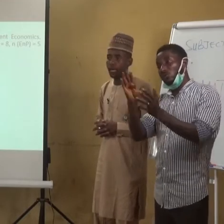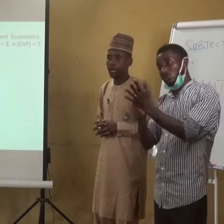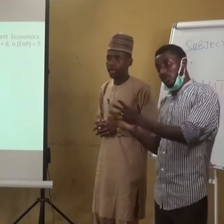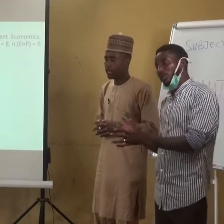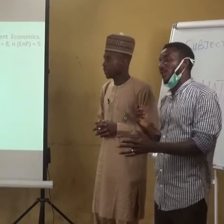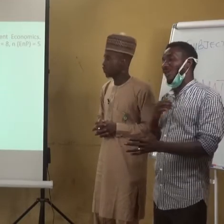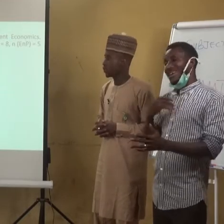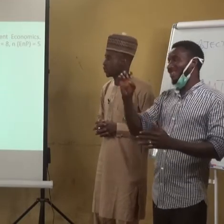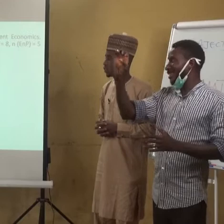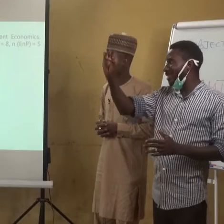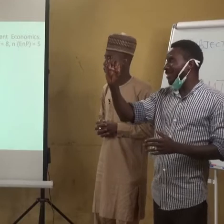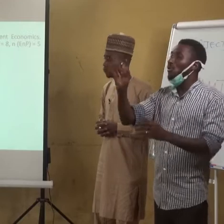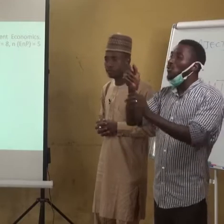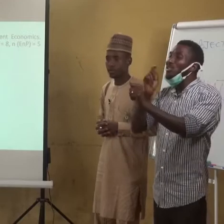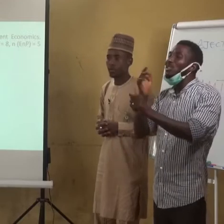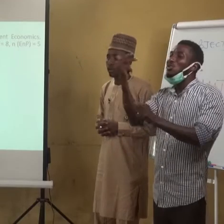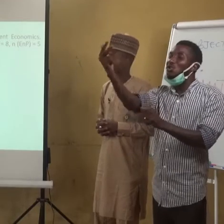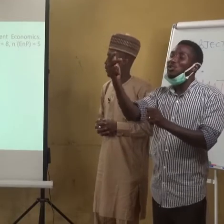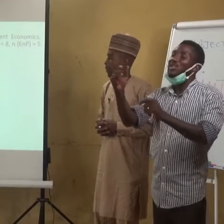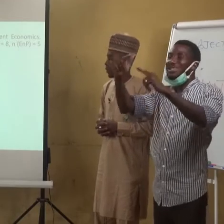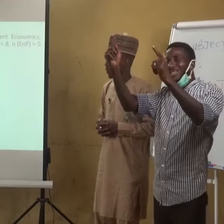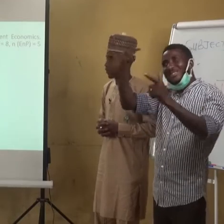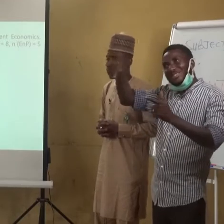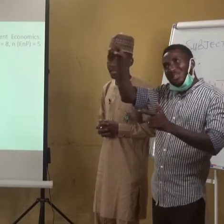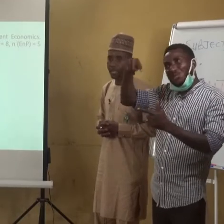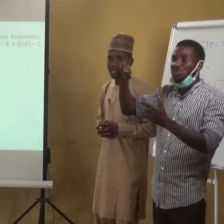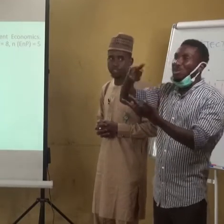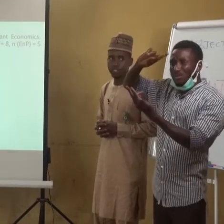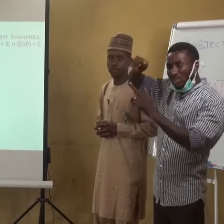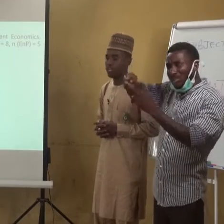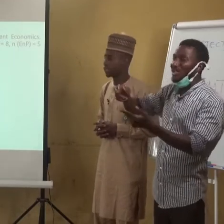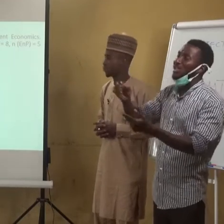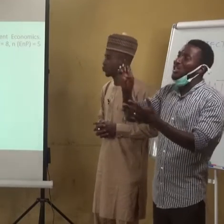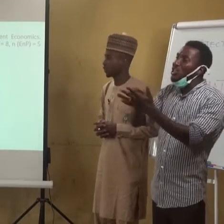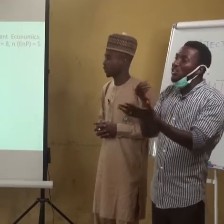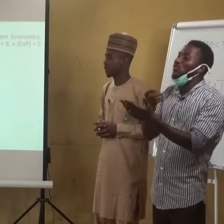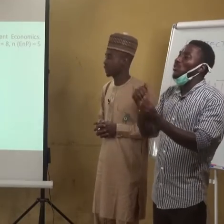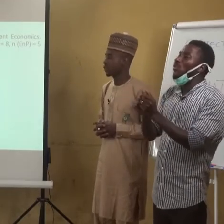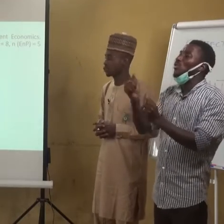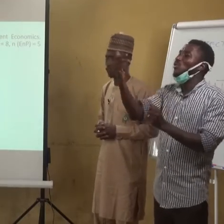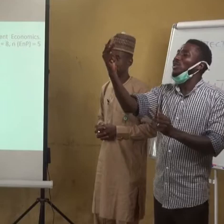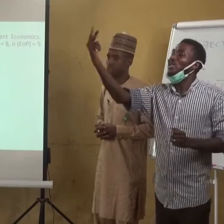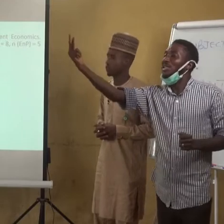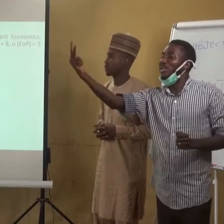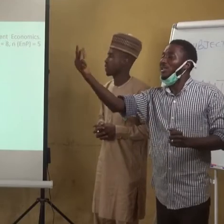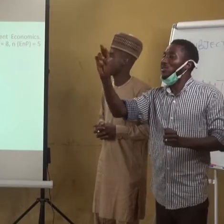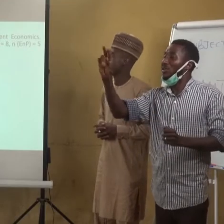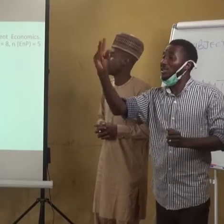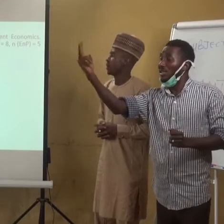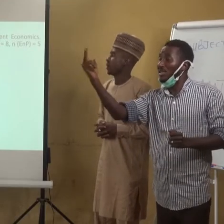and E, which is the third cycle, represent economics with 23 students.